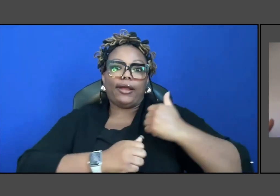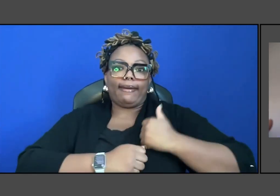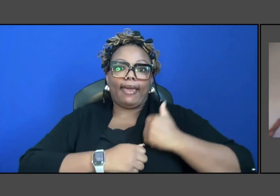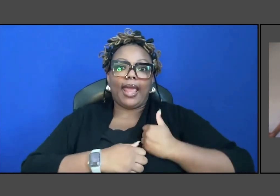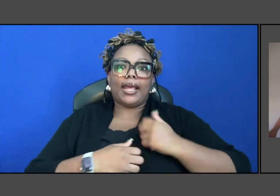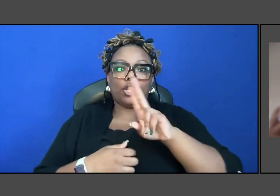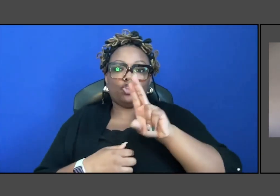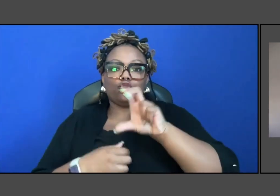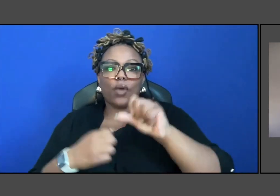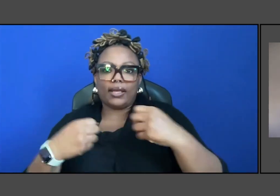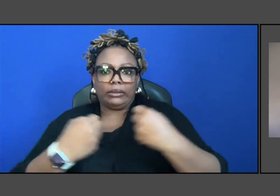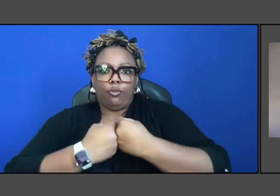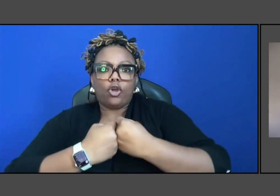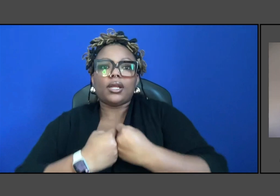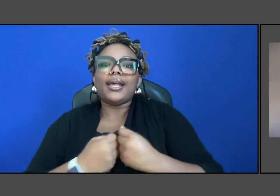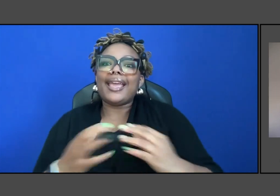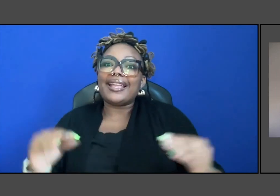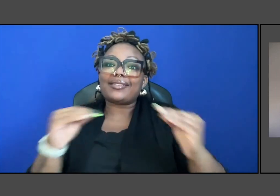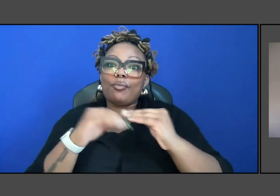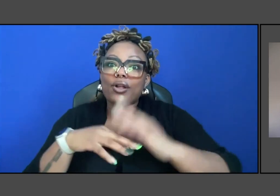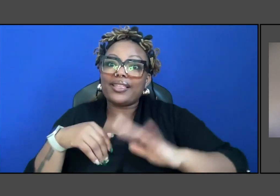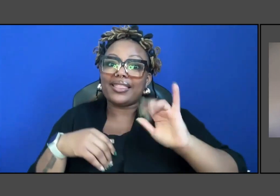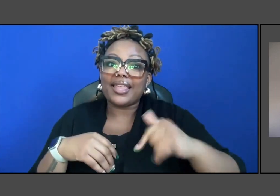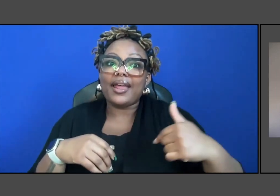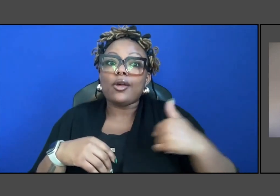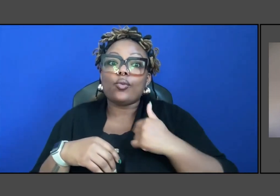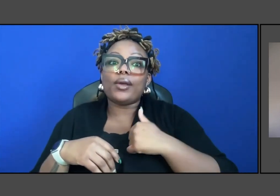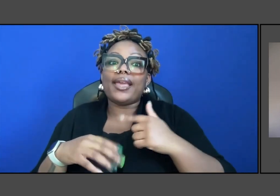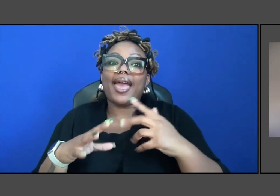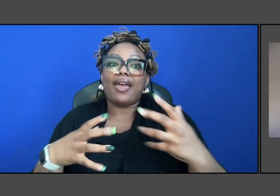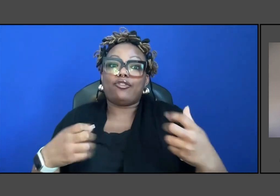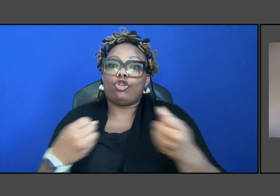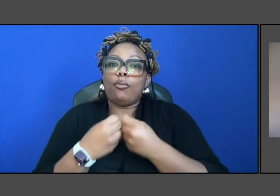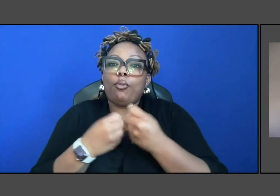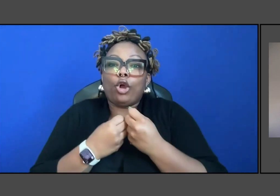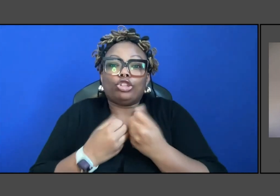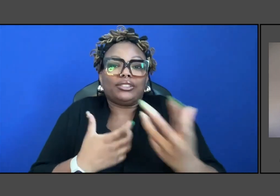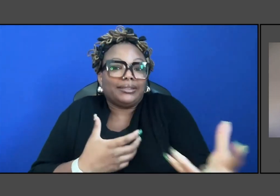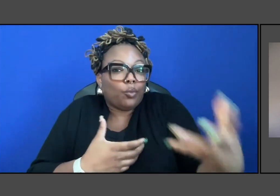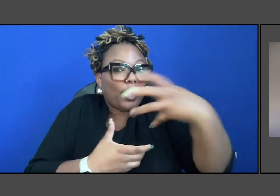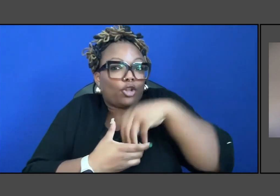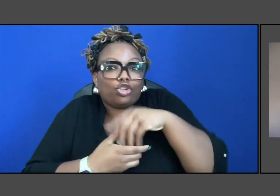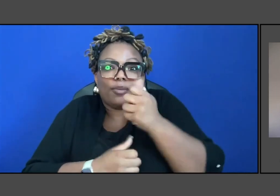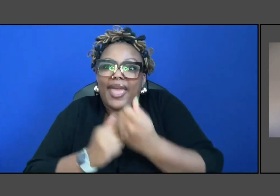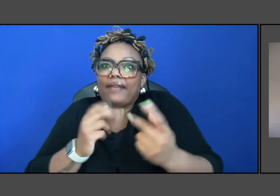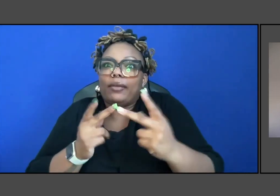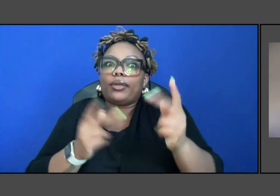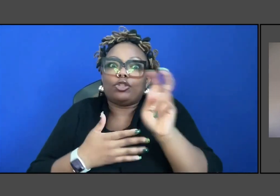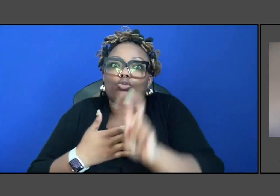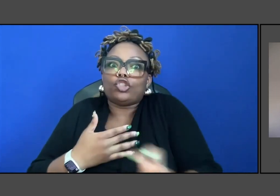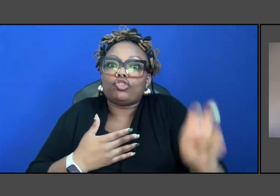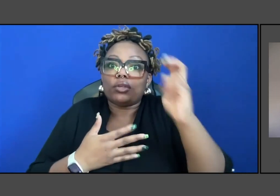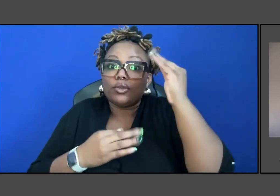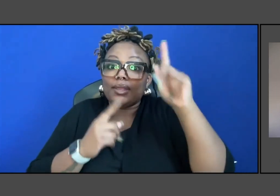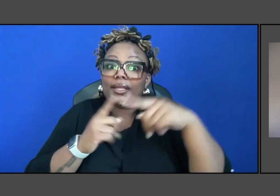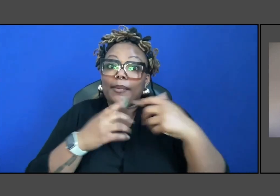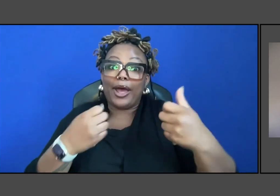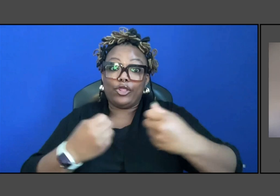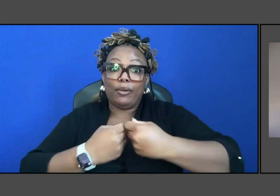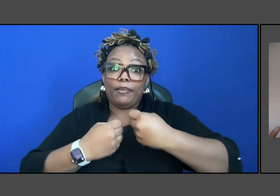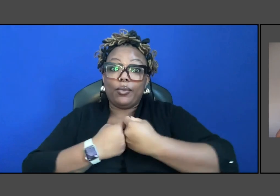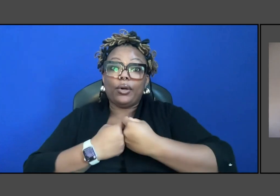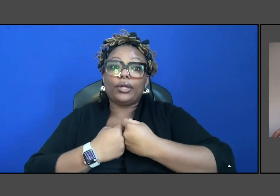more than that. We take these borders with us everywhere we go. So when we think about the border,